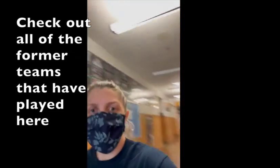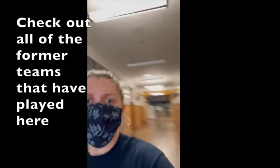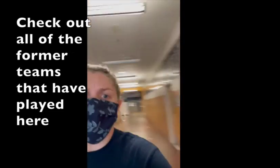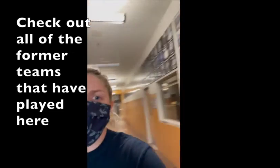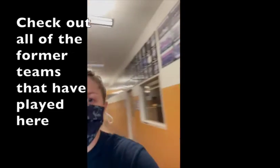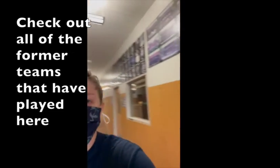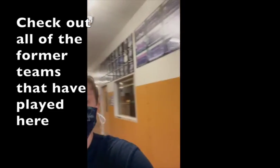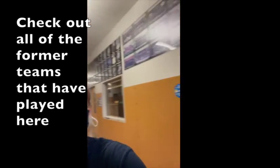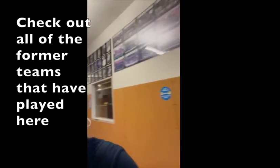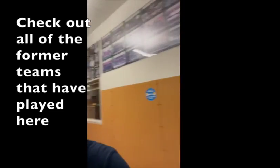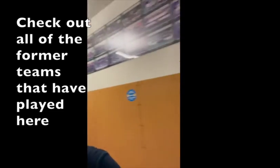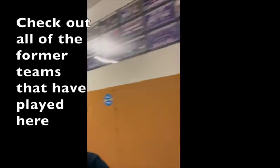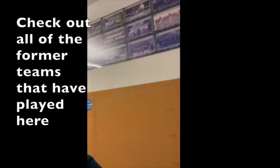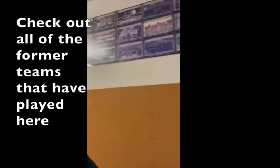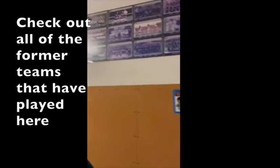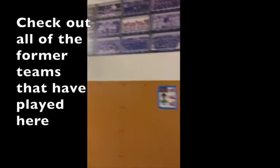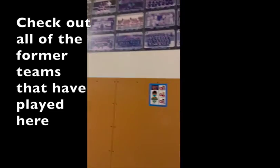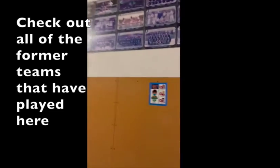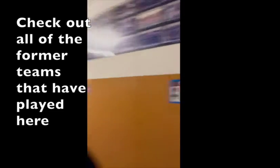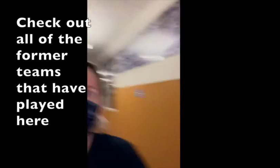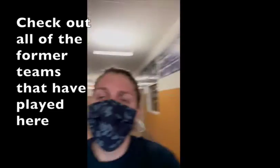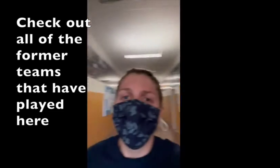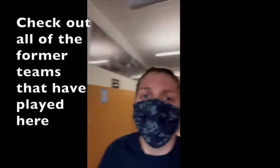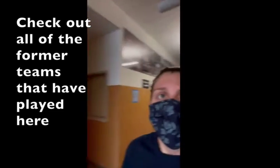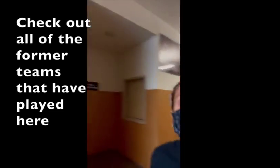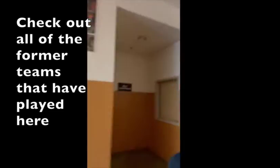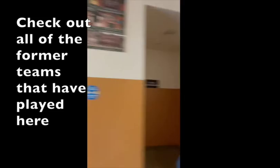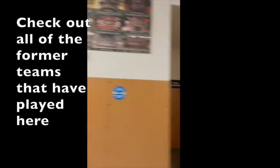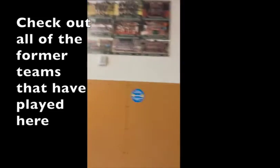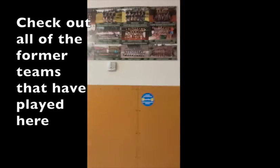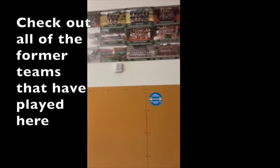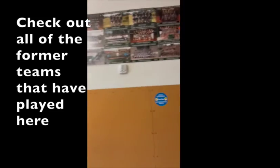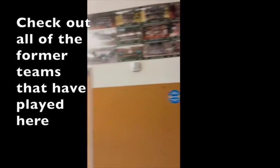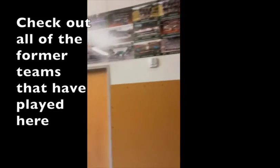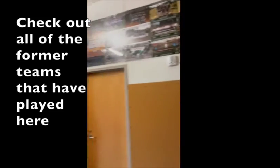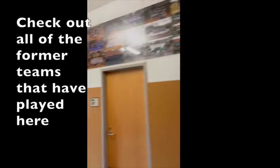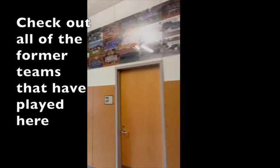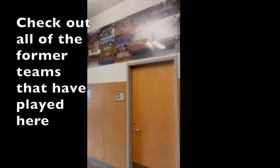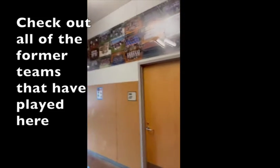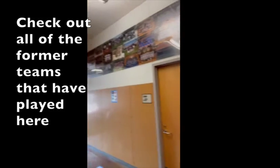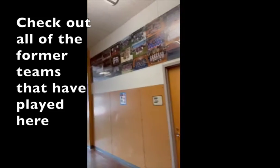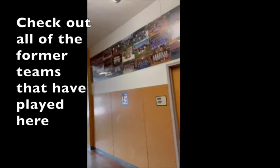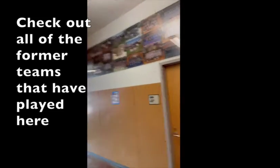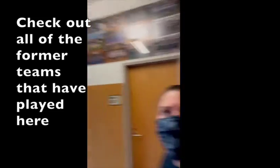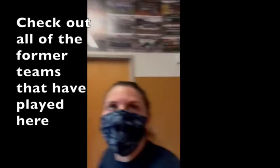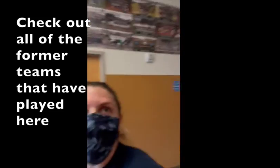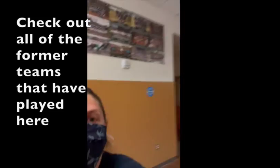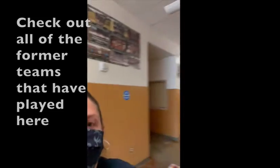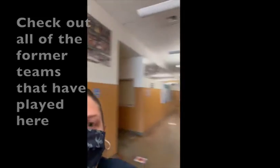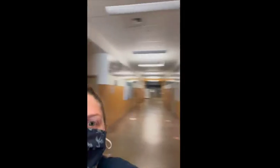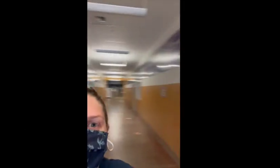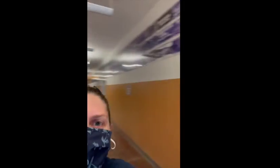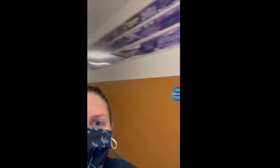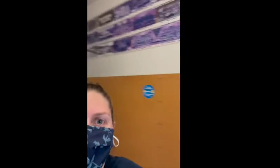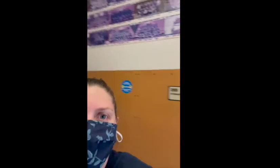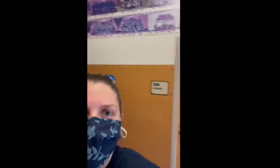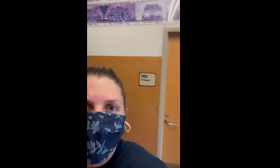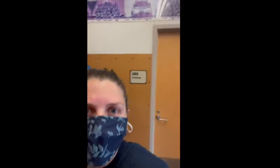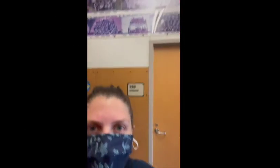So you can see they just kind of keep going around on the hallway. You can find some pretty old ones,